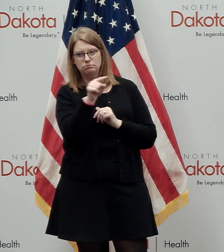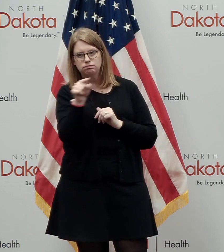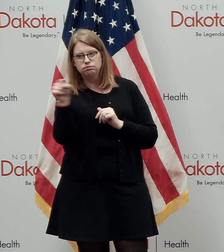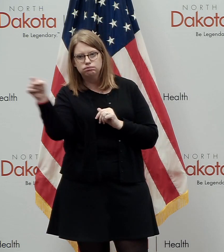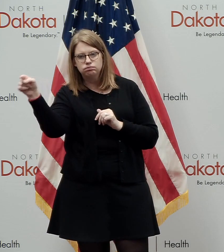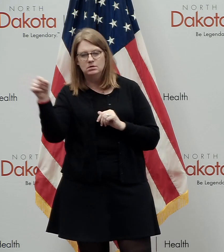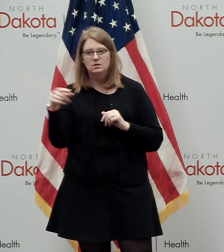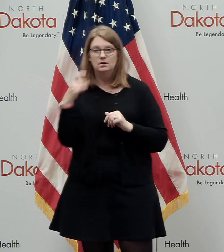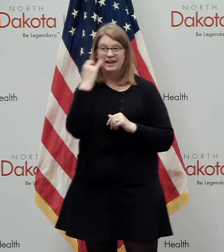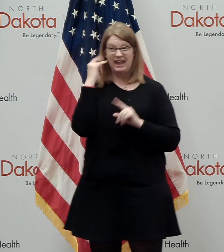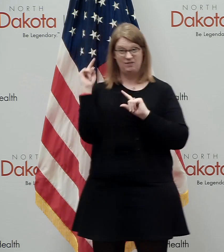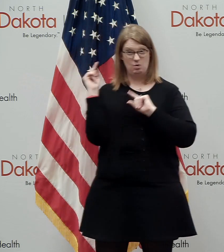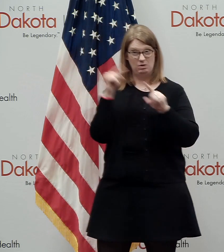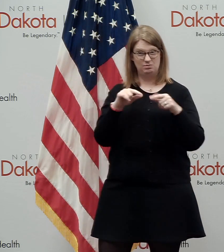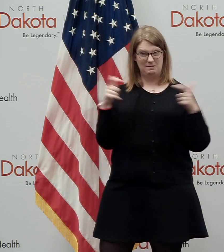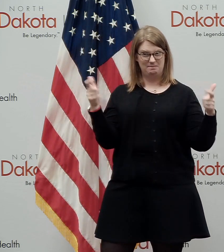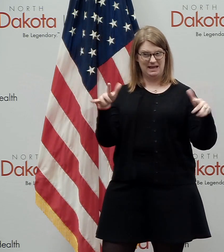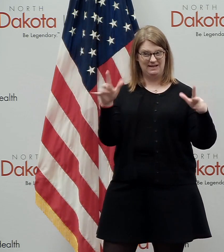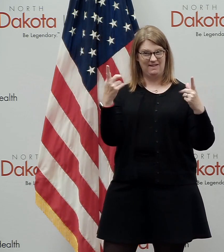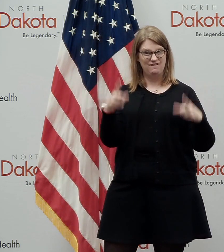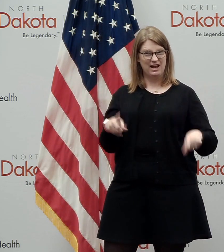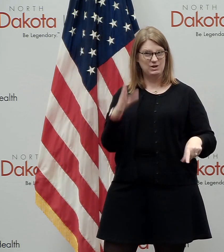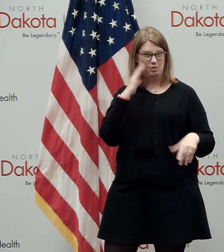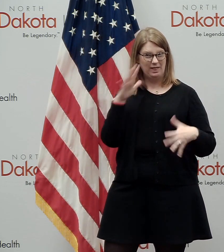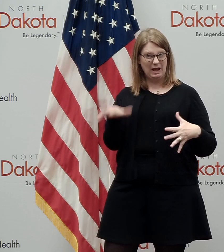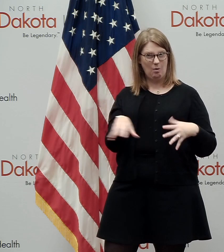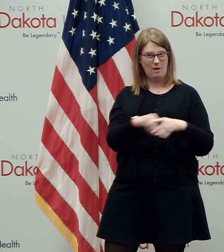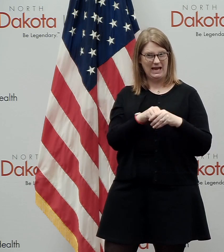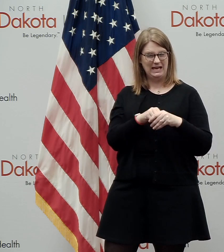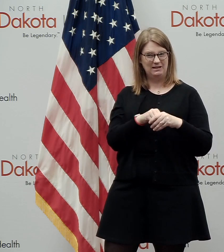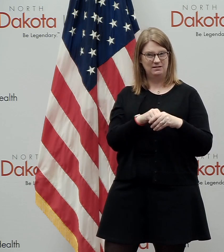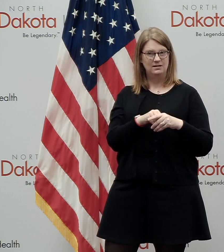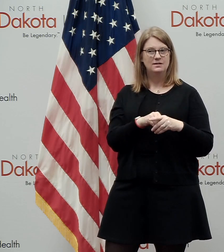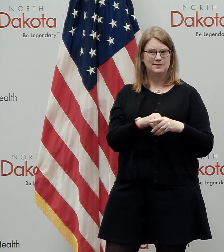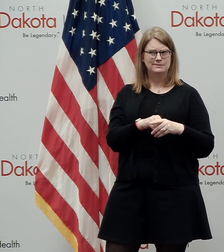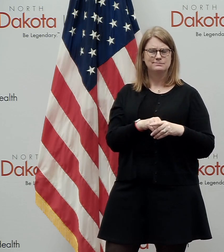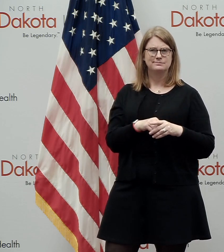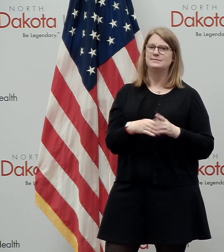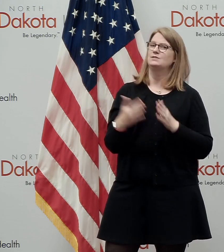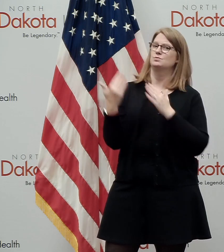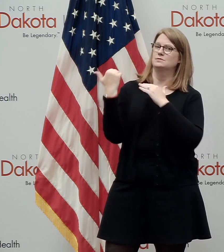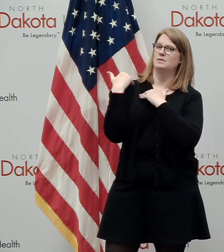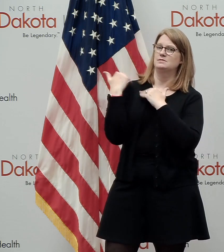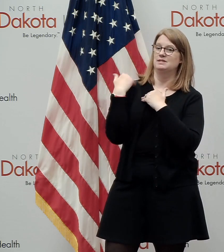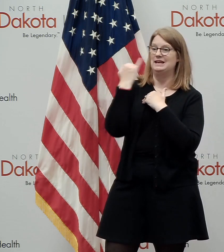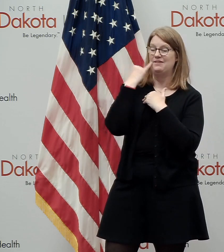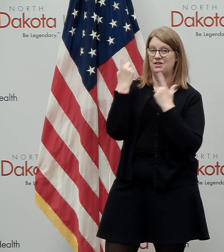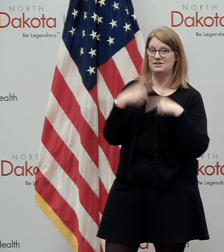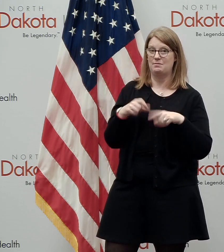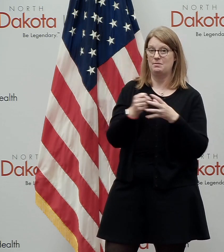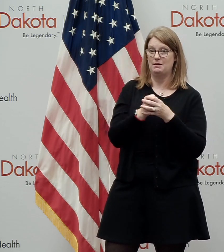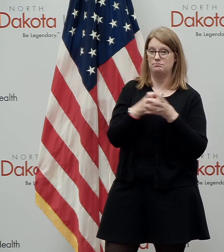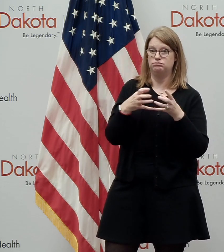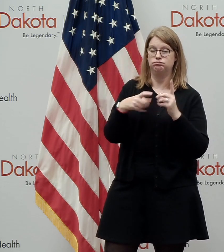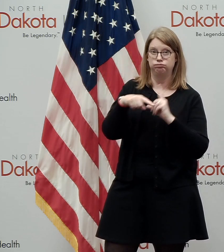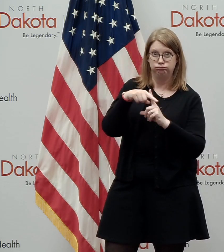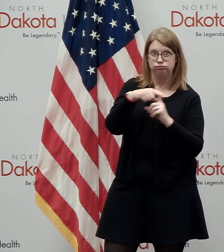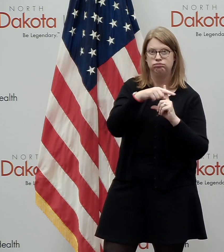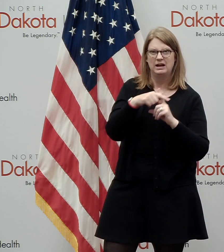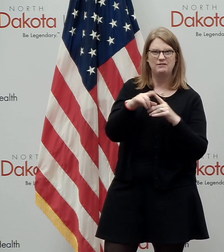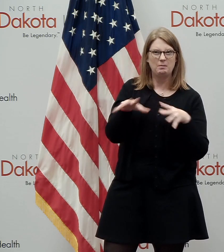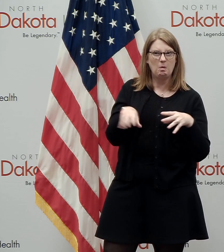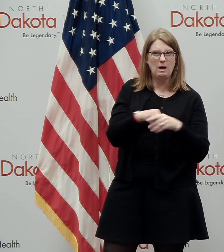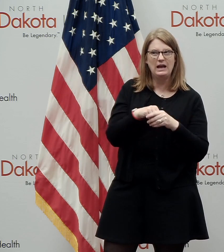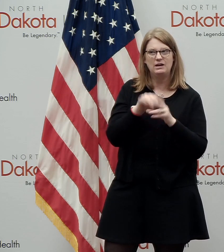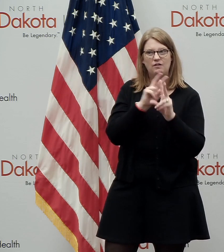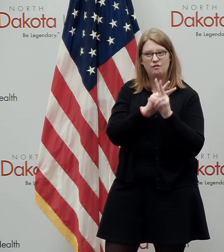who was at a large event like a wedding, again, I think there's a responsibility. If there's a breakout at a wedding or a funeral, then if it's